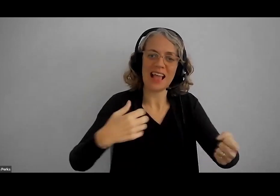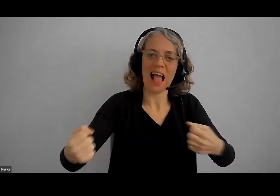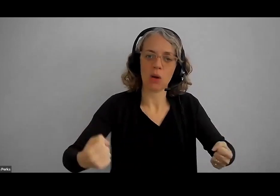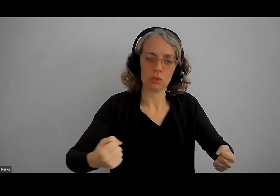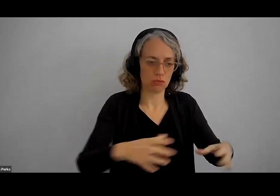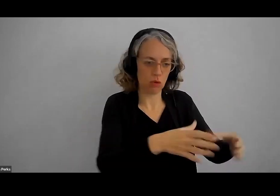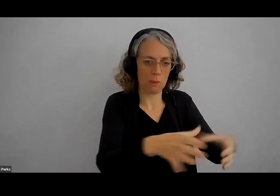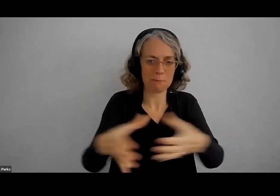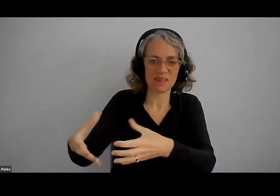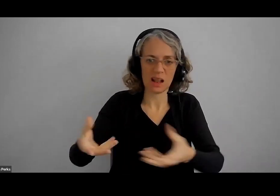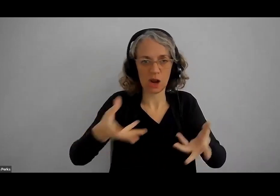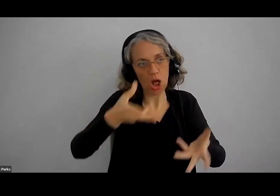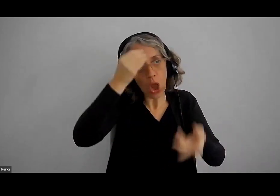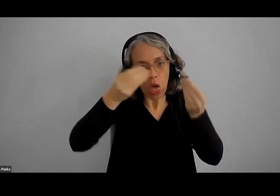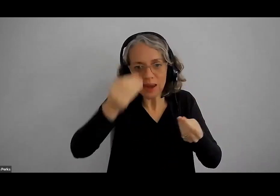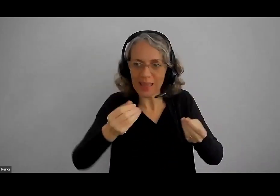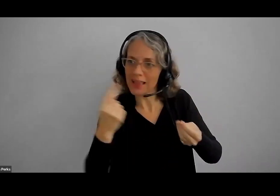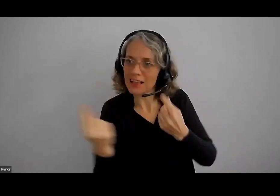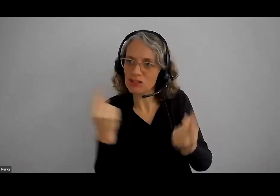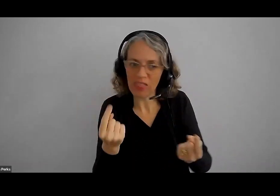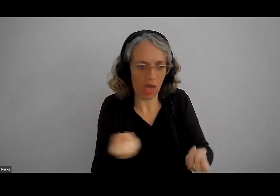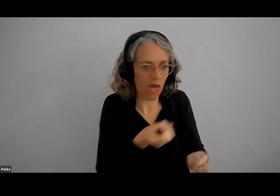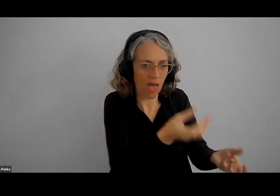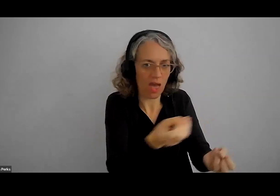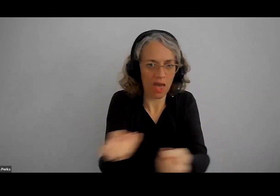back your learning with each other so that we can all learn this together.